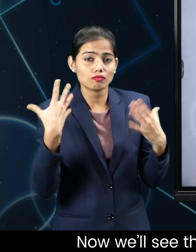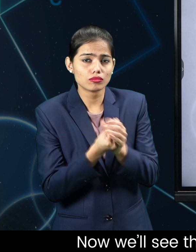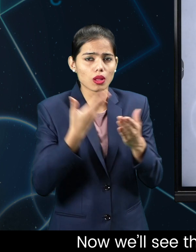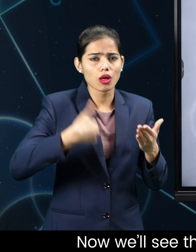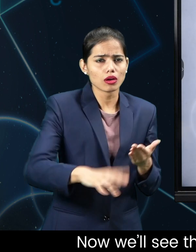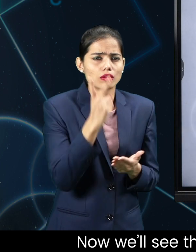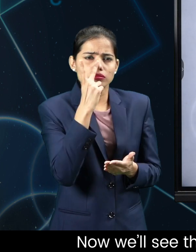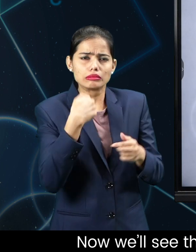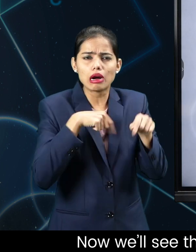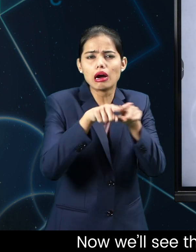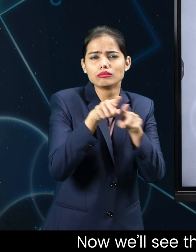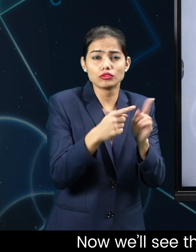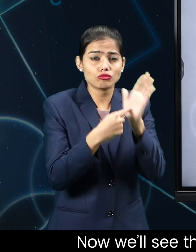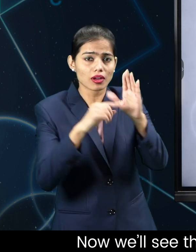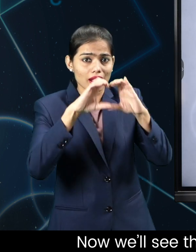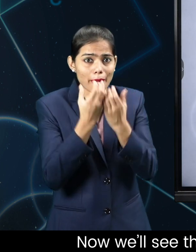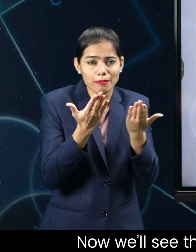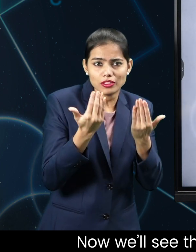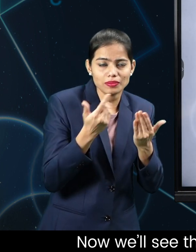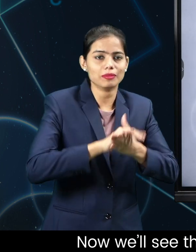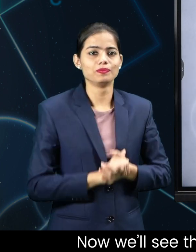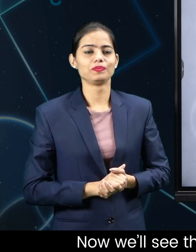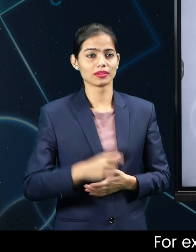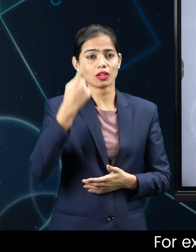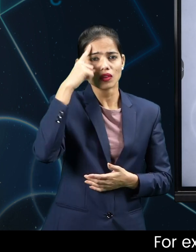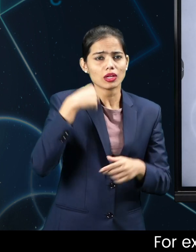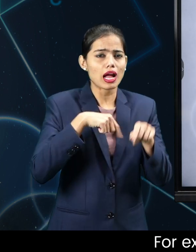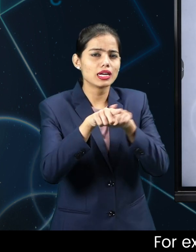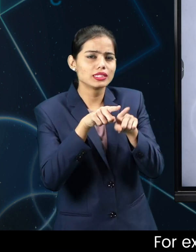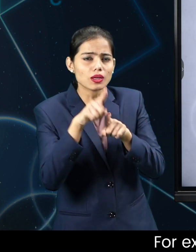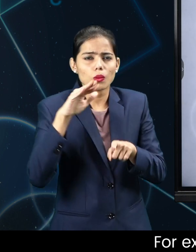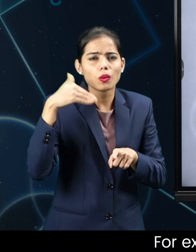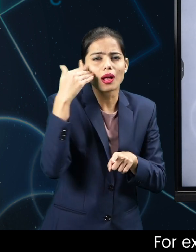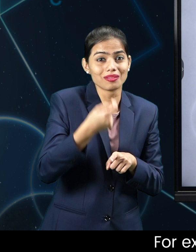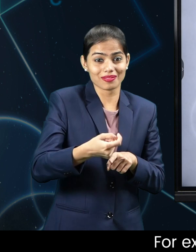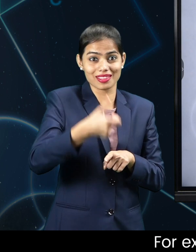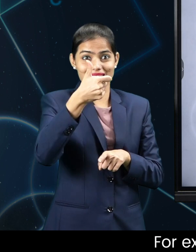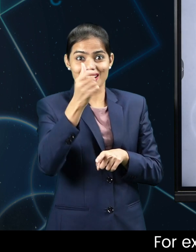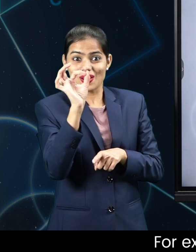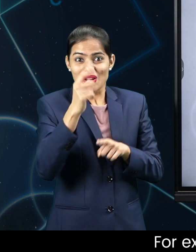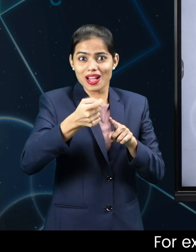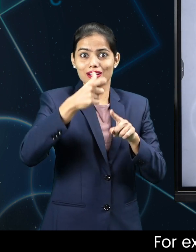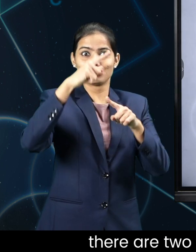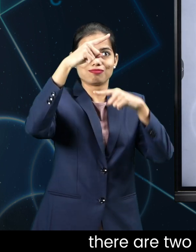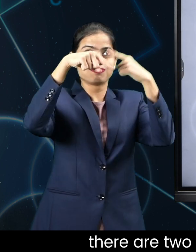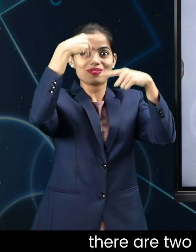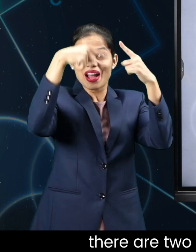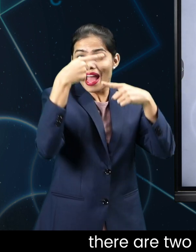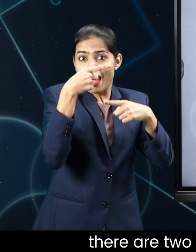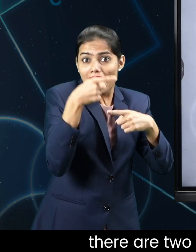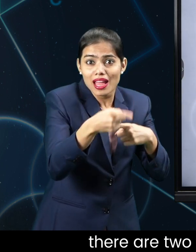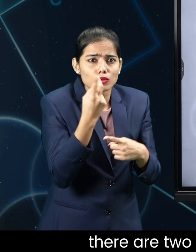Now, we will see the example related to classical probability. For example, when flipping a fair coin, there are